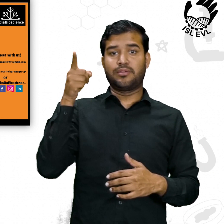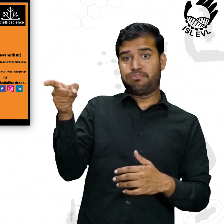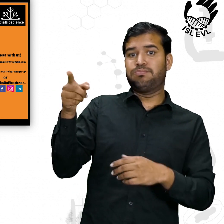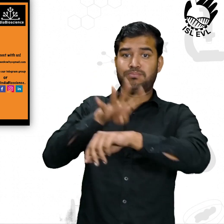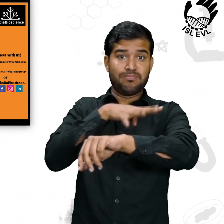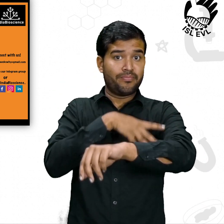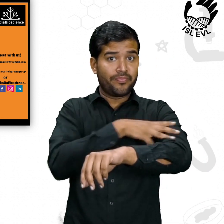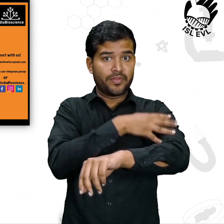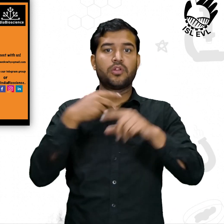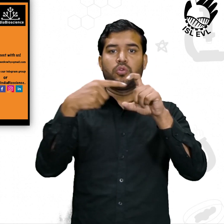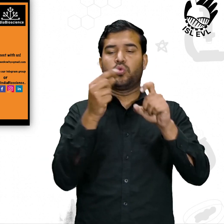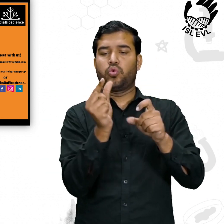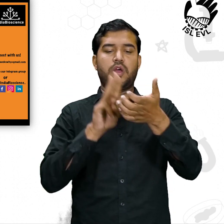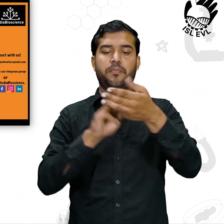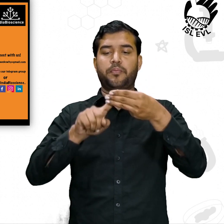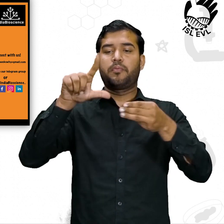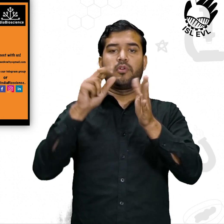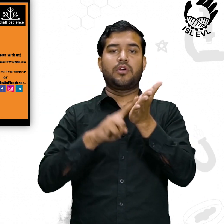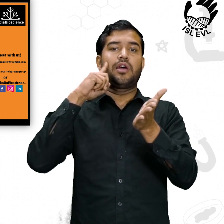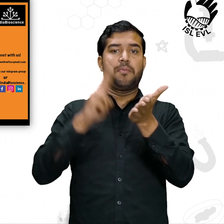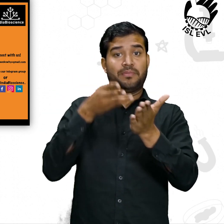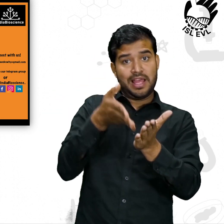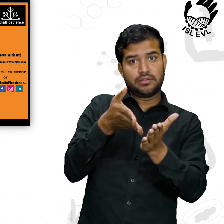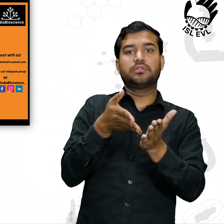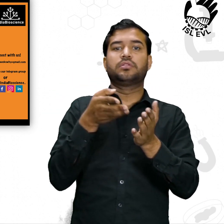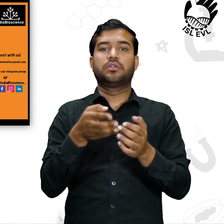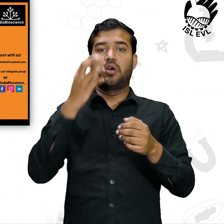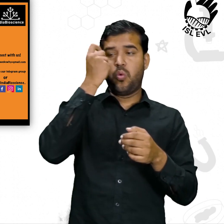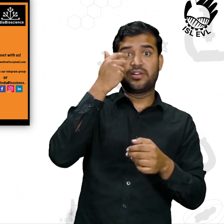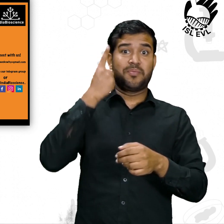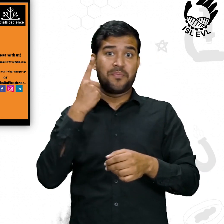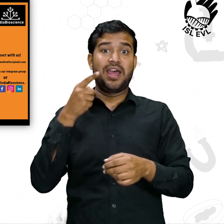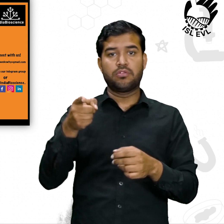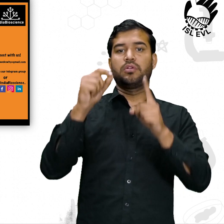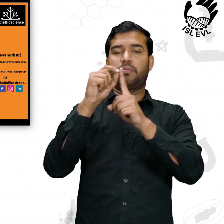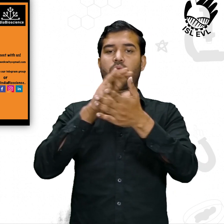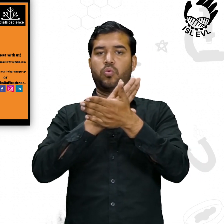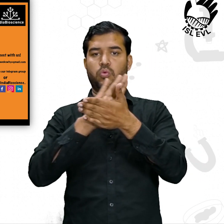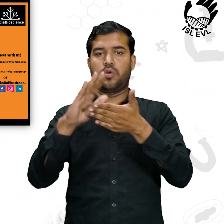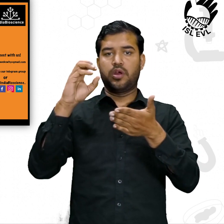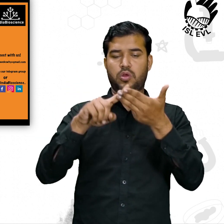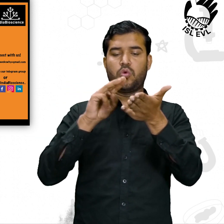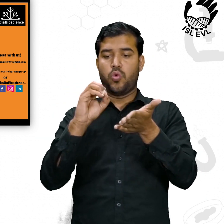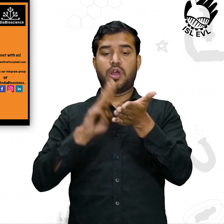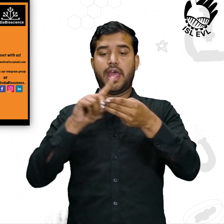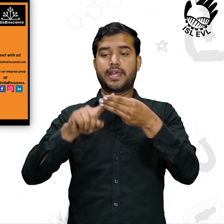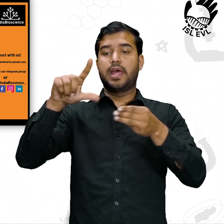and others produce pheomelanin, the yellow one. So, a tiger has black stripes wherever